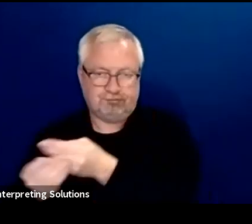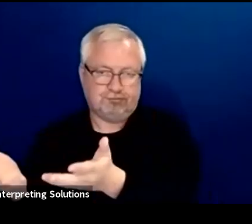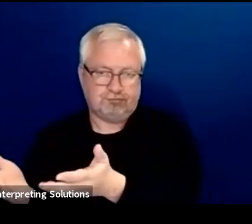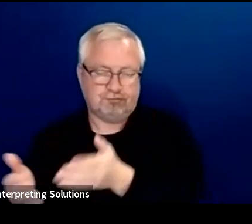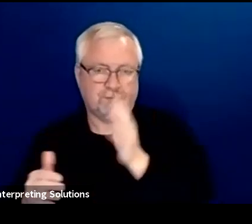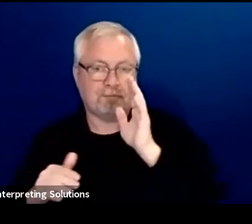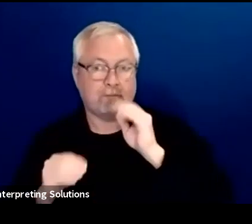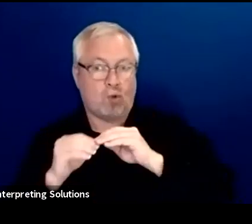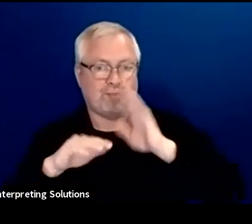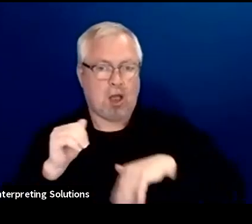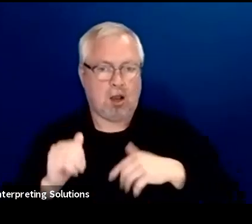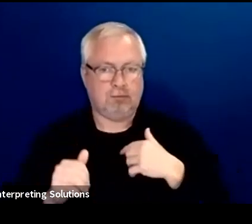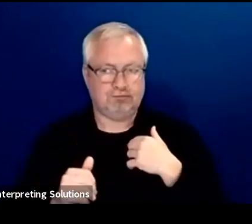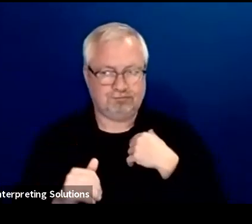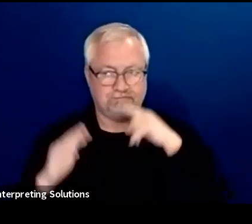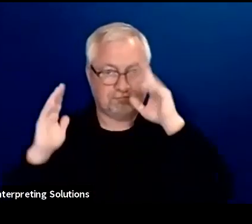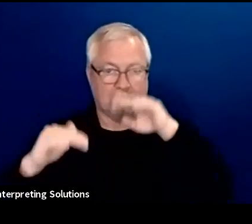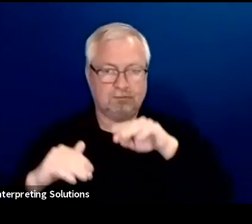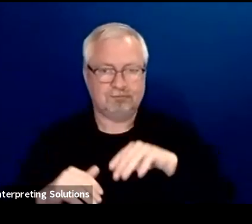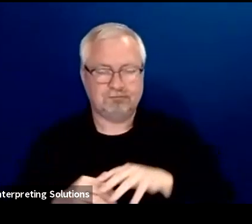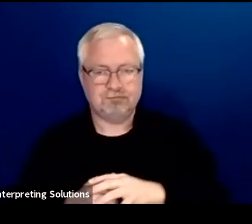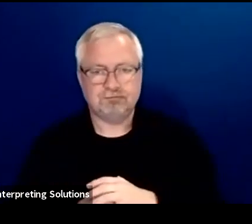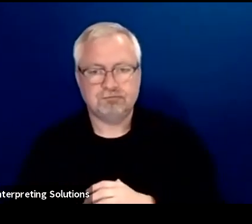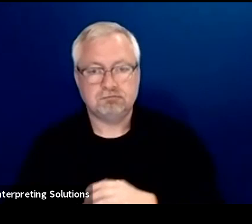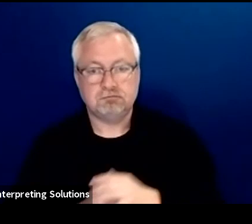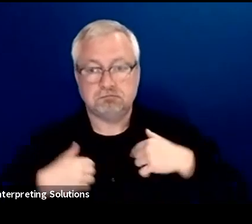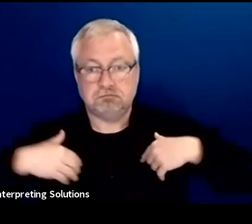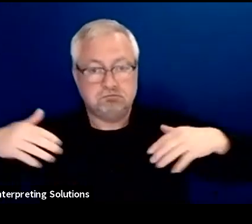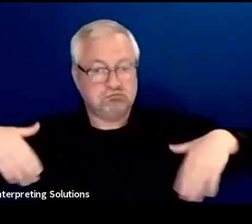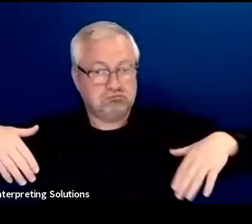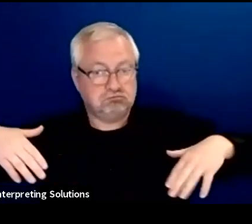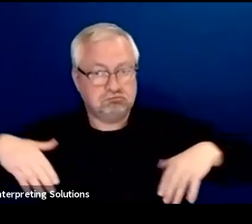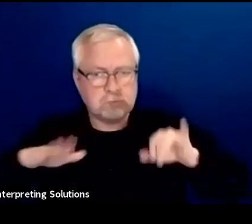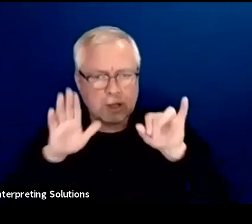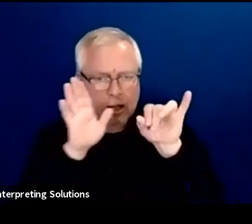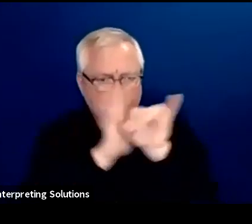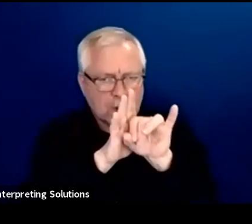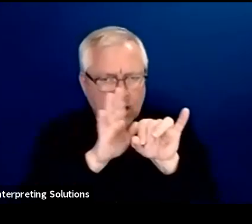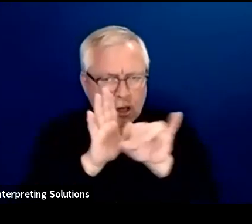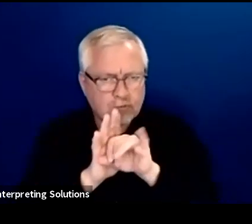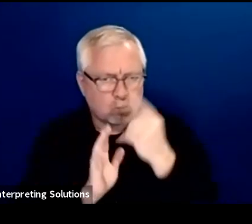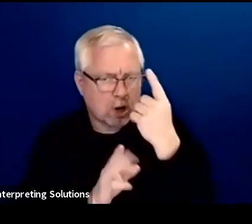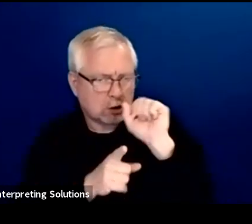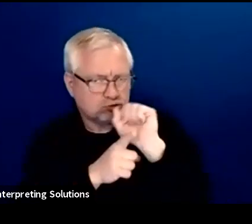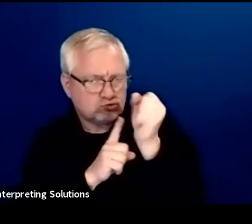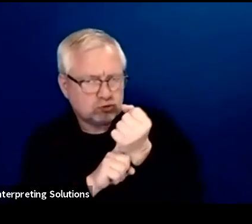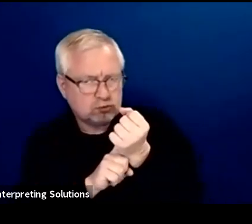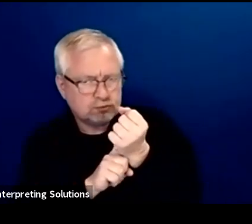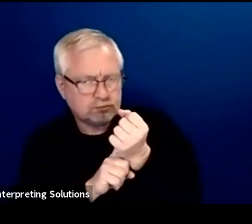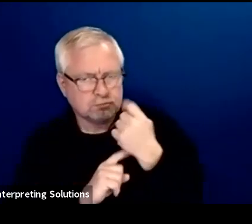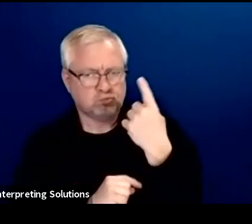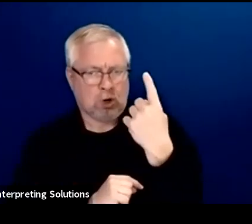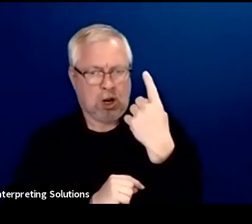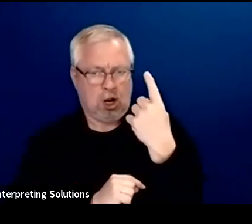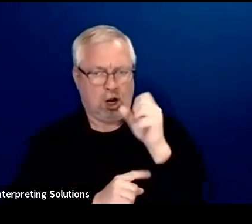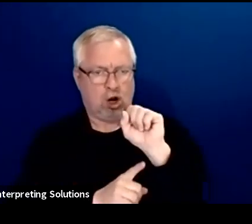situations. So we haven't specifically identified a situation in which we've had a super spreader that is one individual